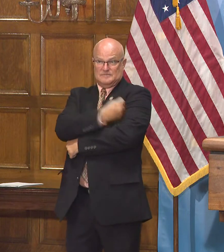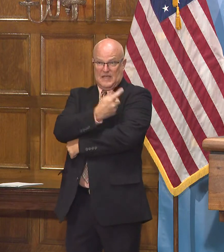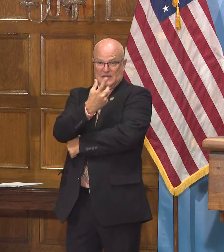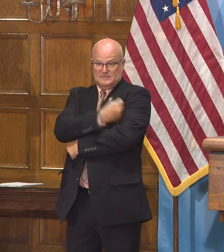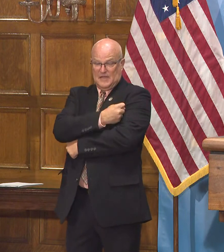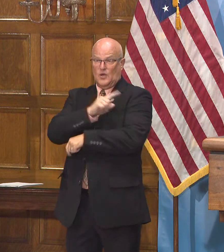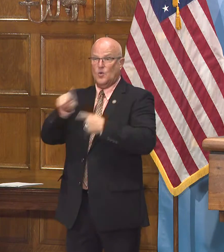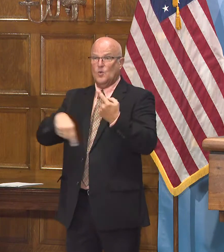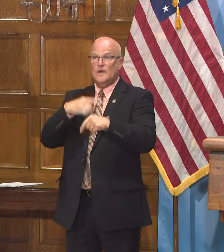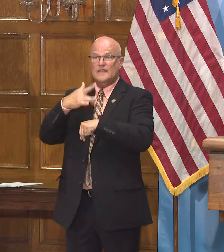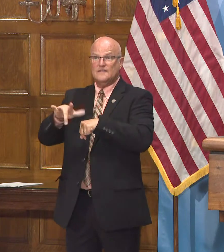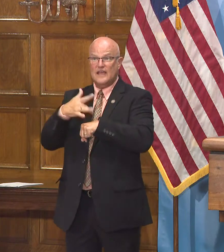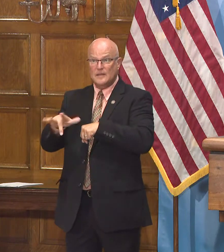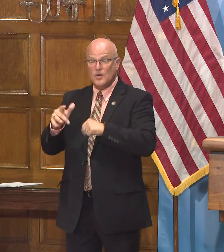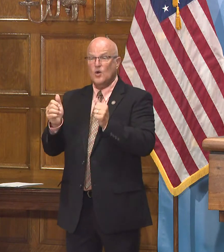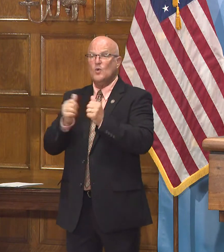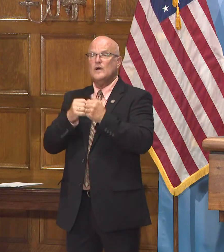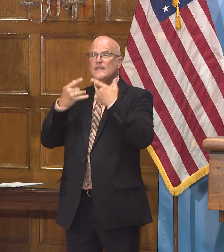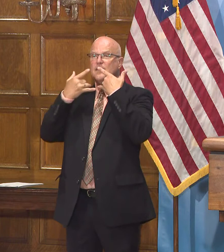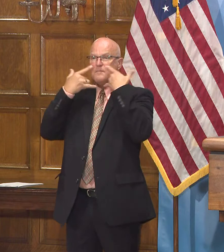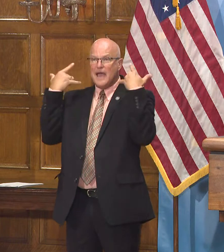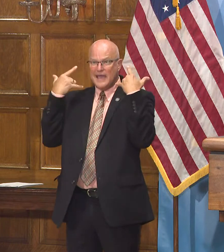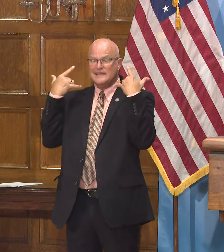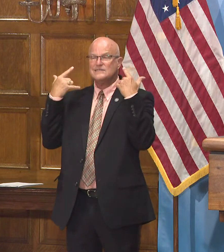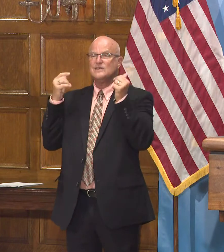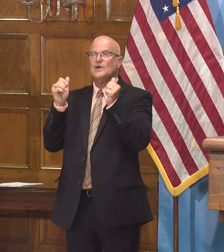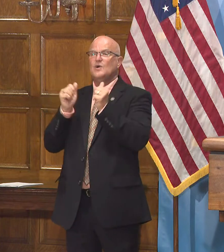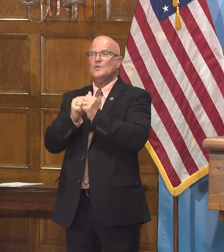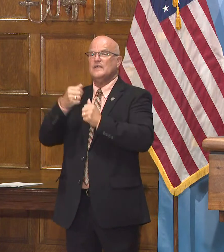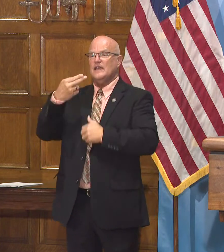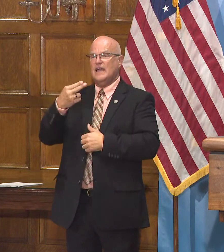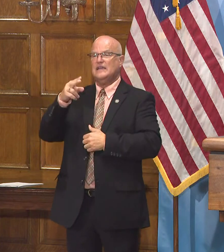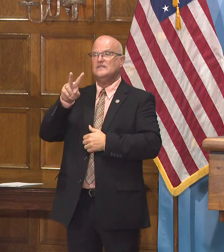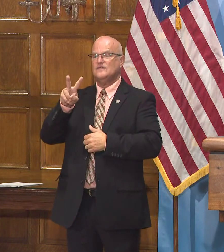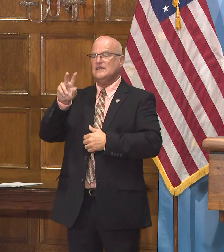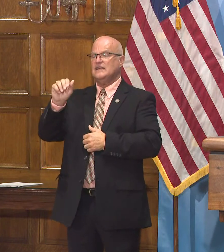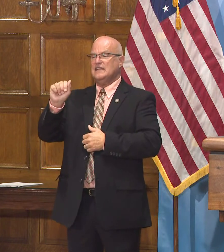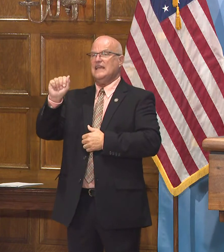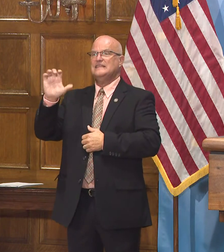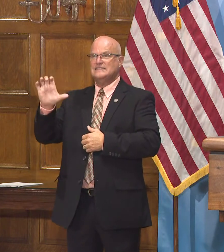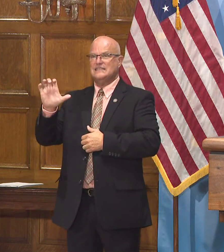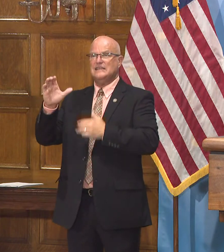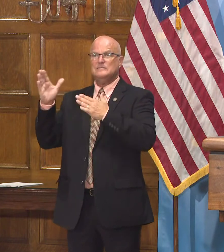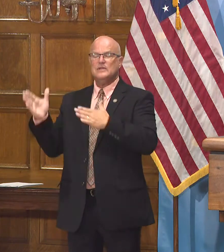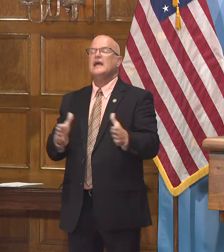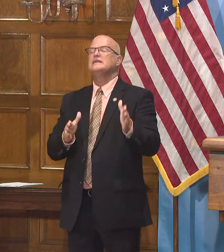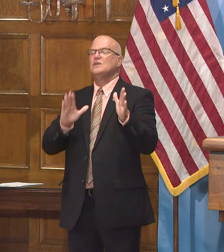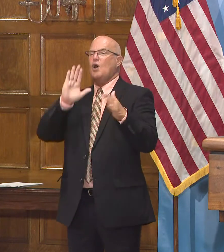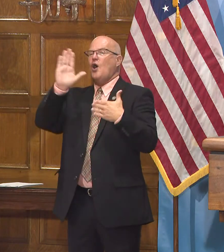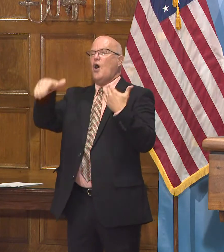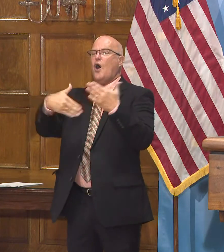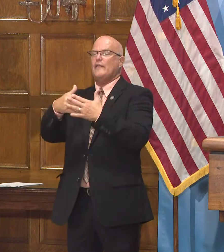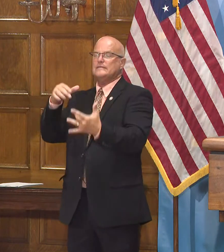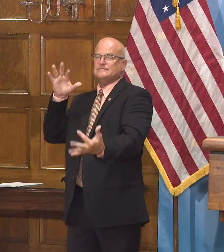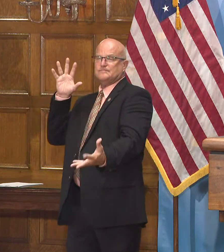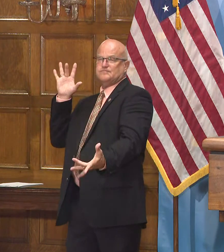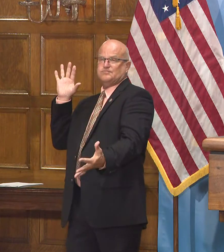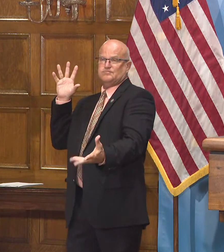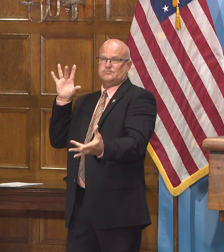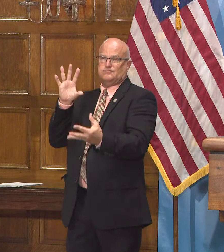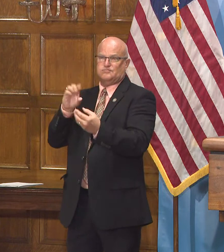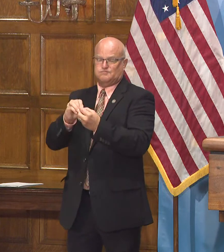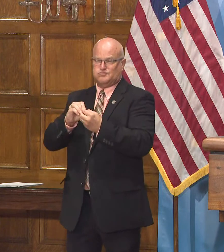become eligible, with the masking strategies, with the HVAC strategies, all of those things, layer upon layer